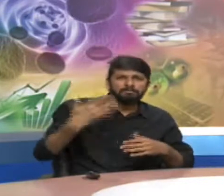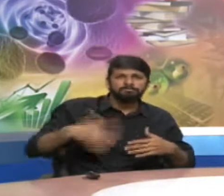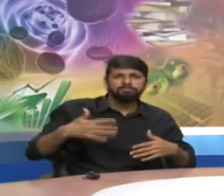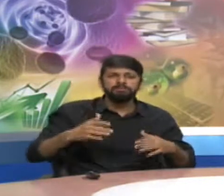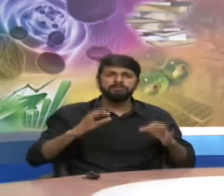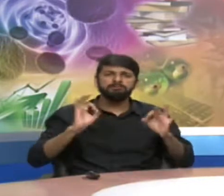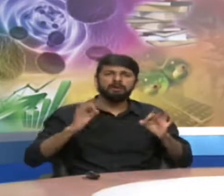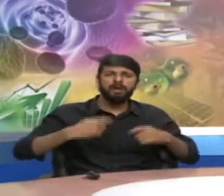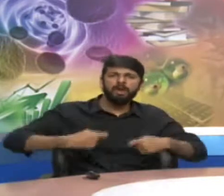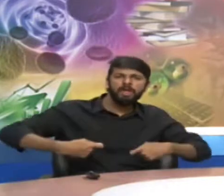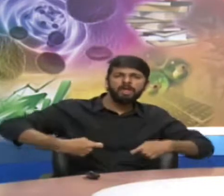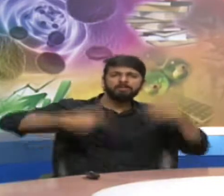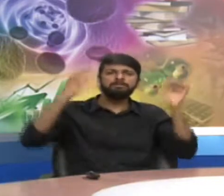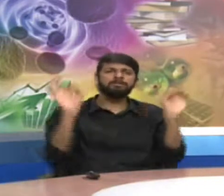ornaments,